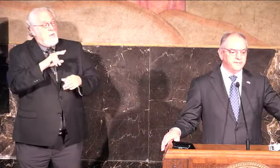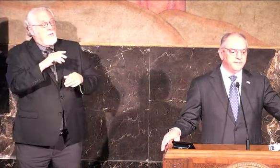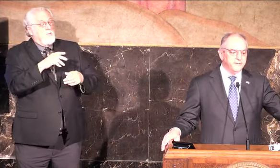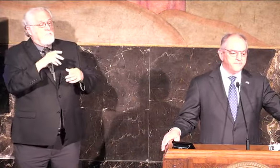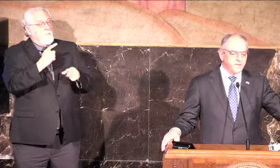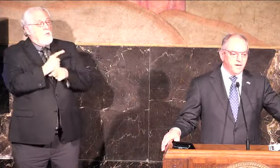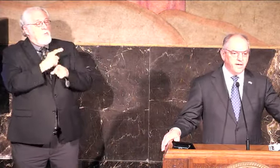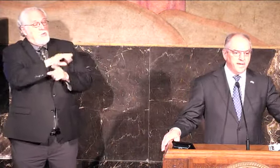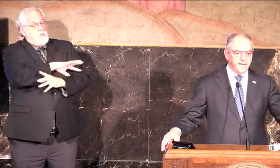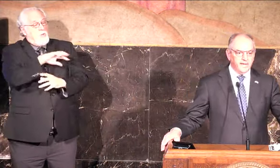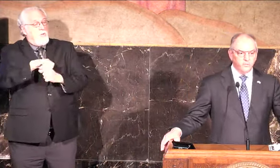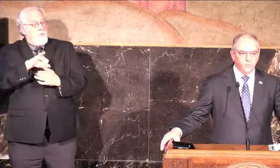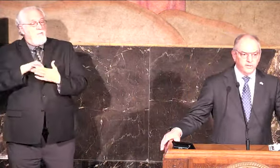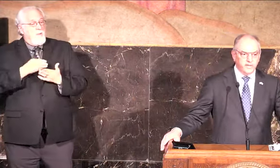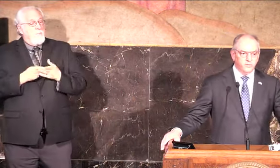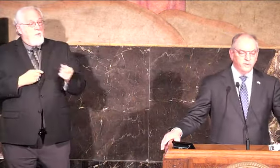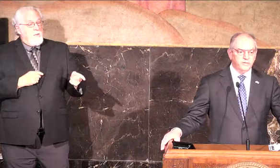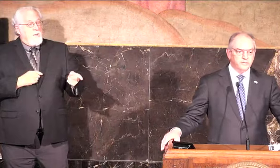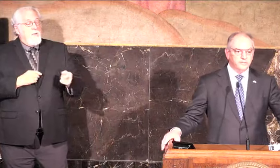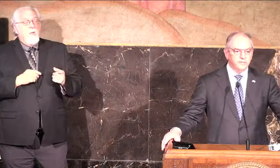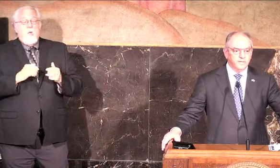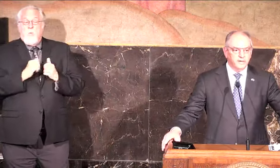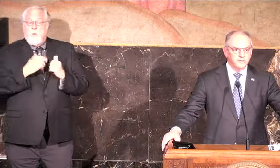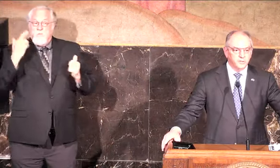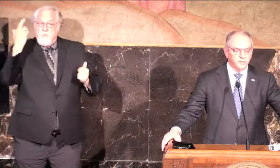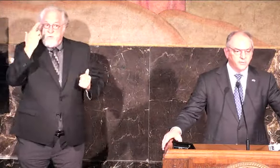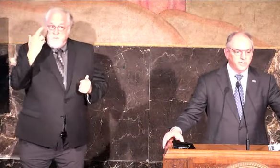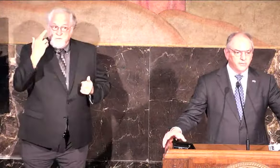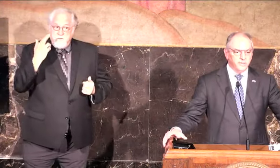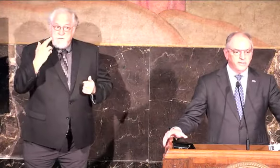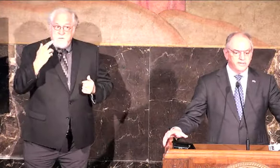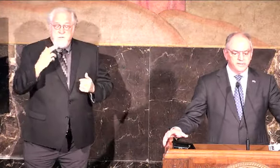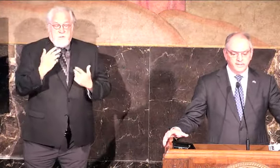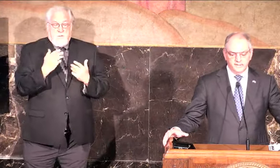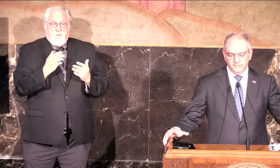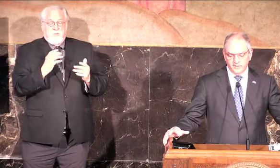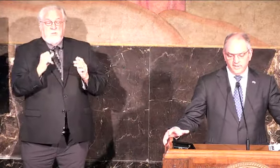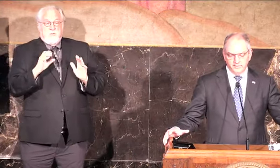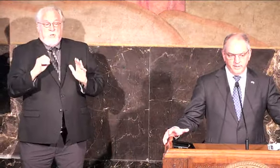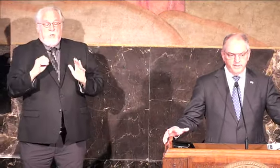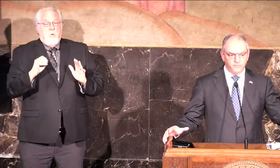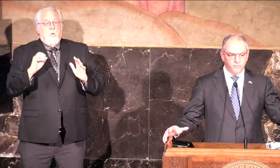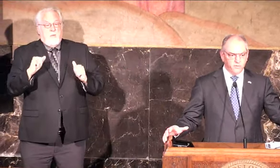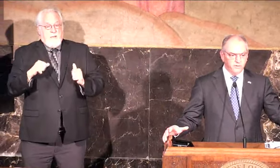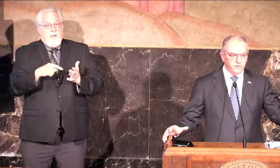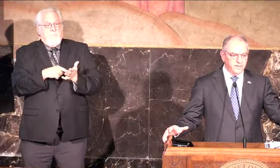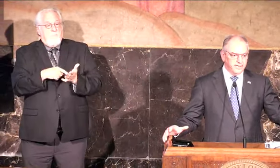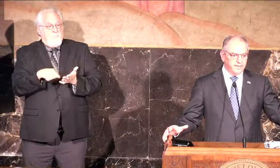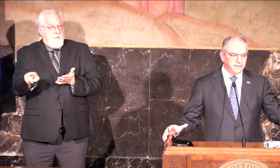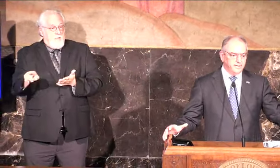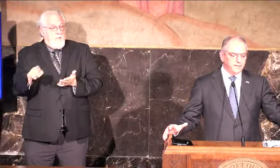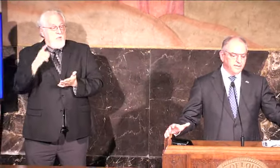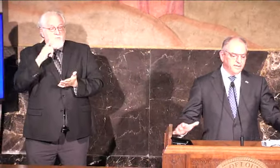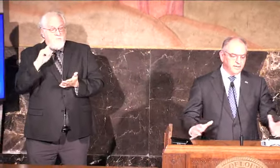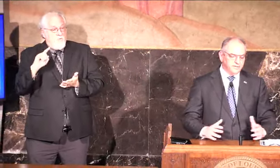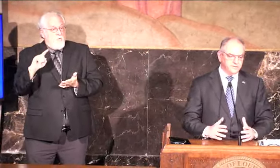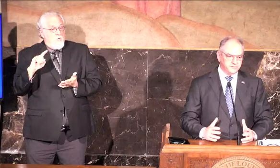the budget, and within reason, to the degree that we can pay for